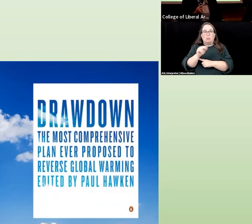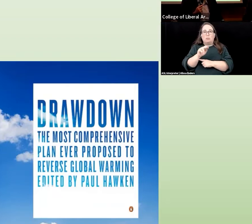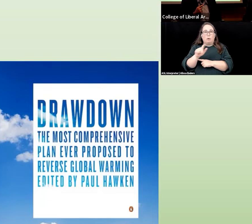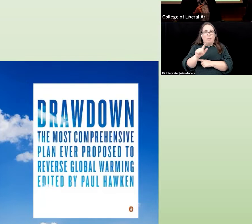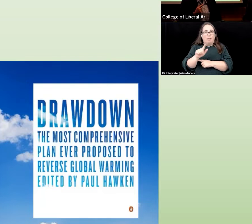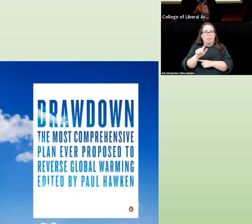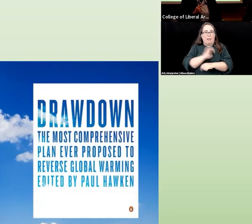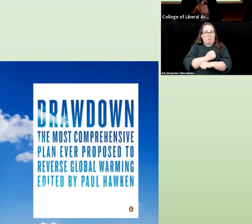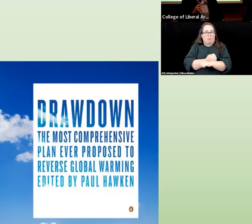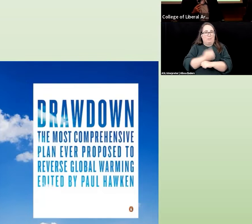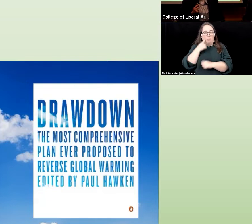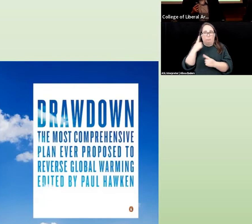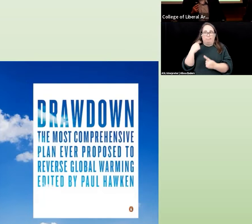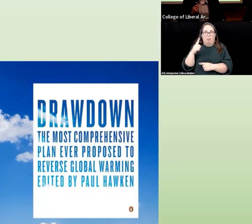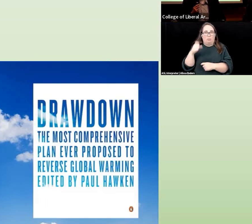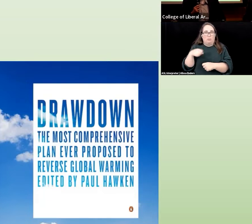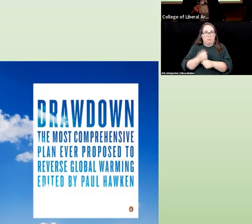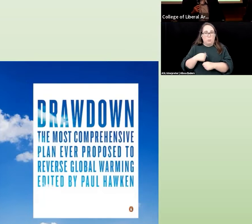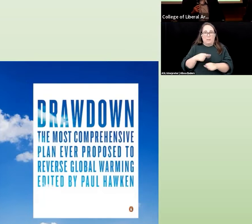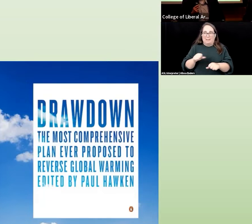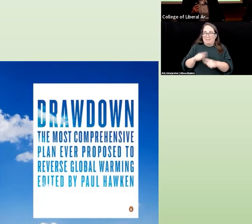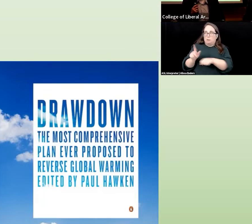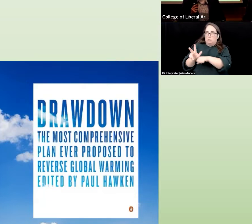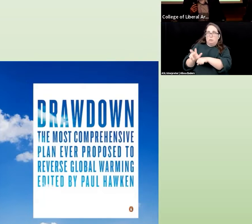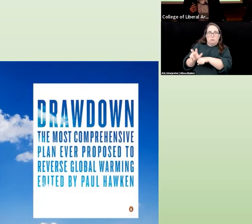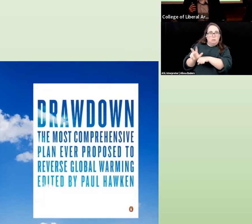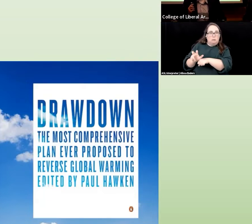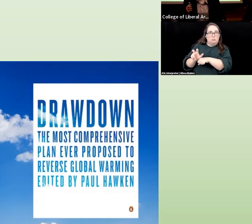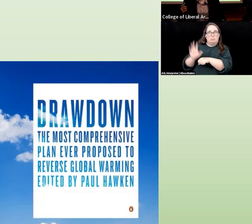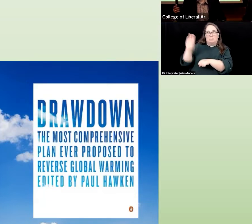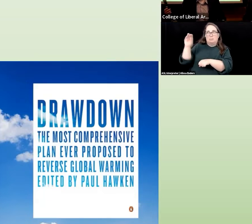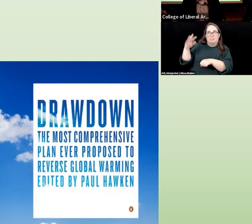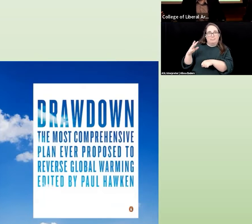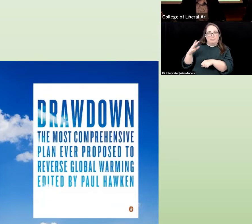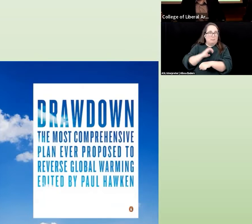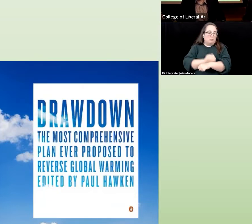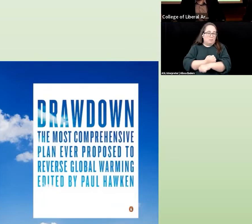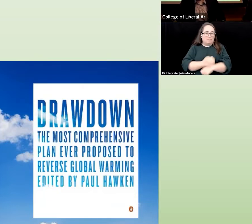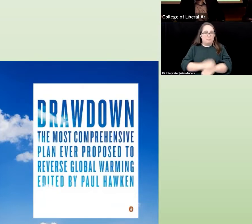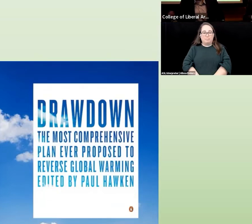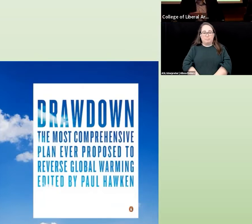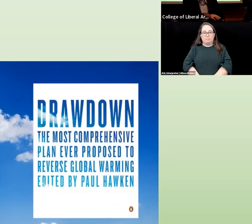We need the political and economic capacity to address these challenges. I yield the floor.